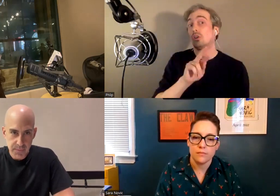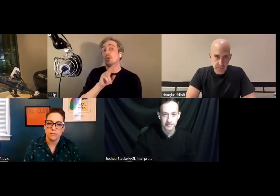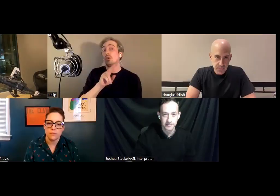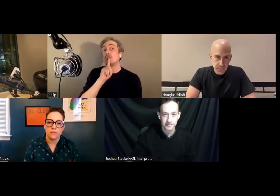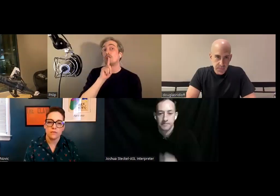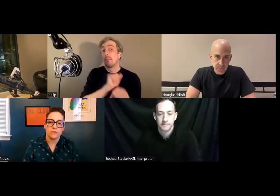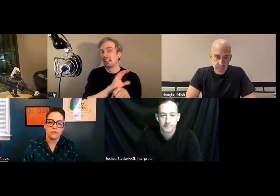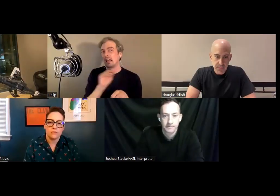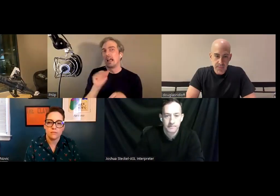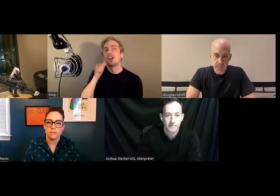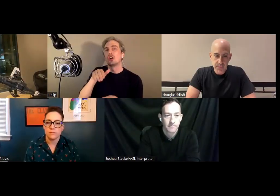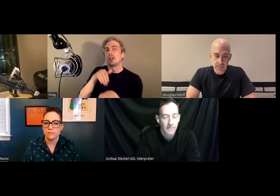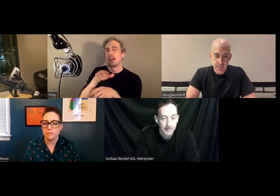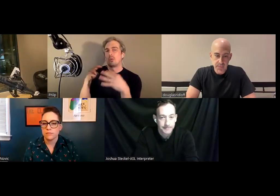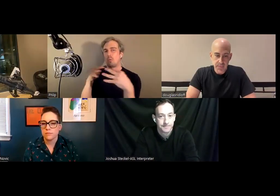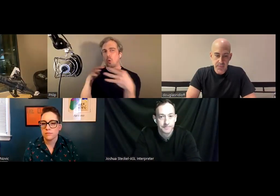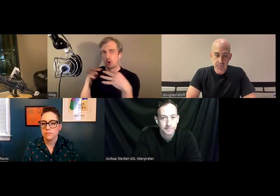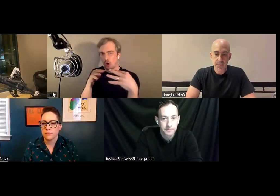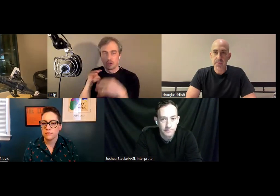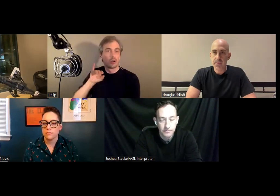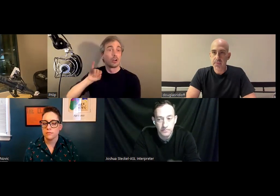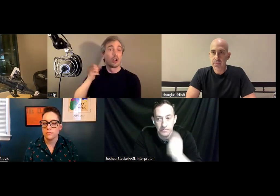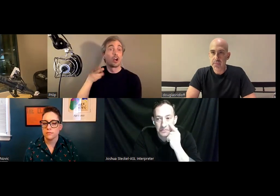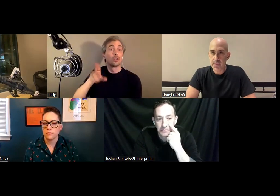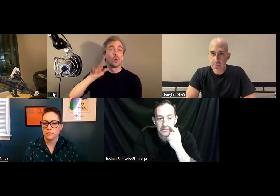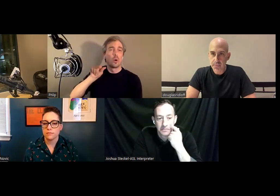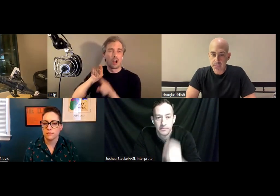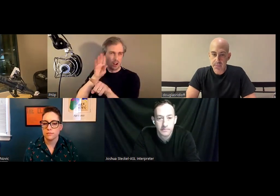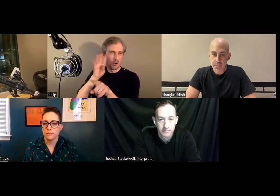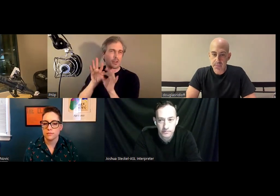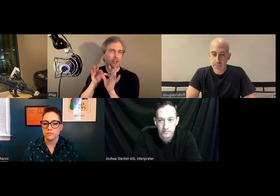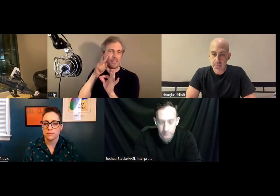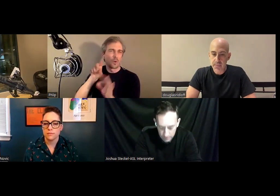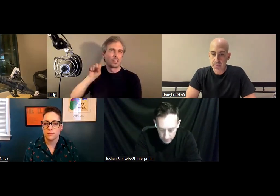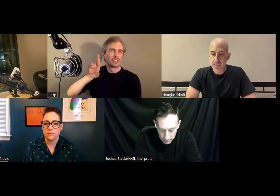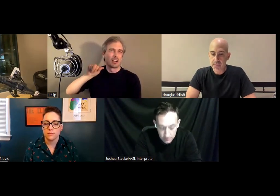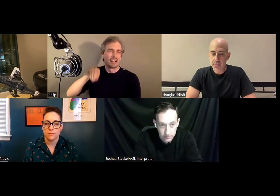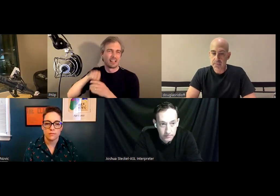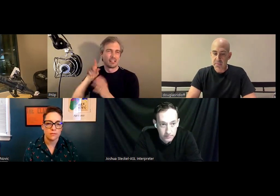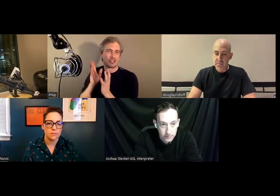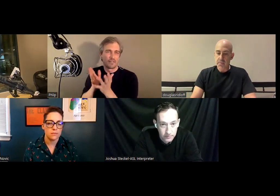is interpreting for Sara in this conversation. So, Sara,